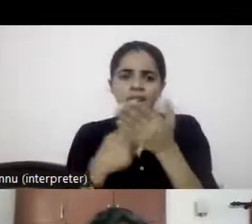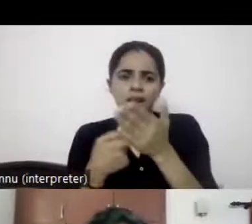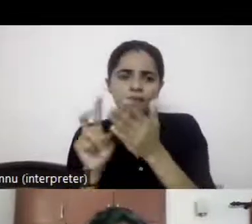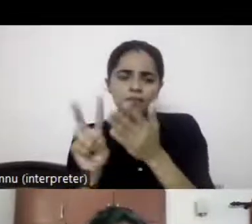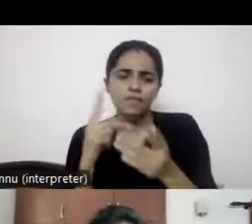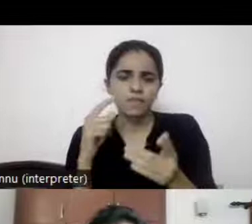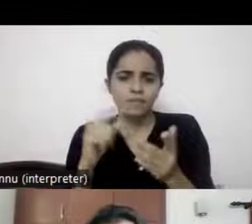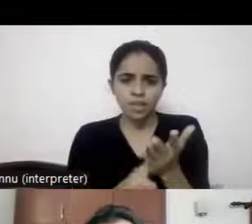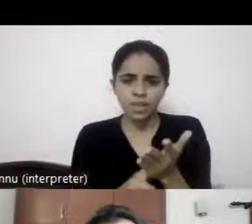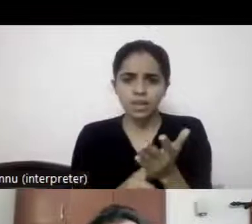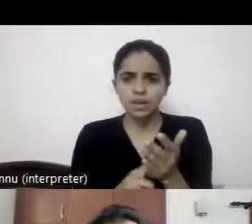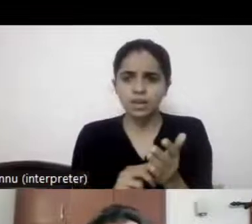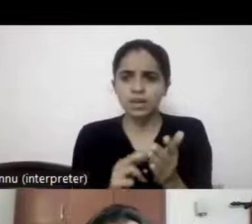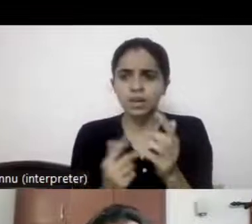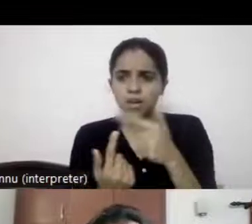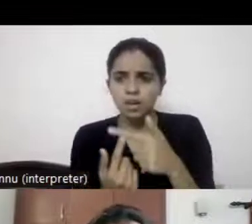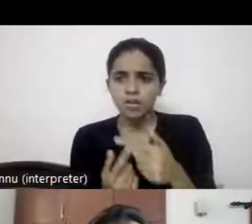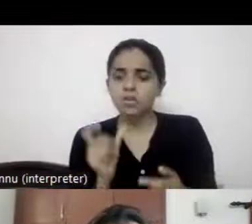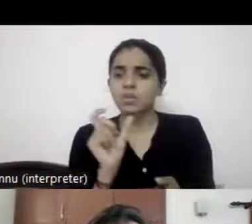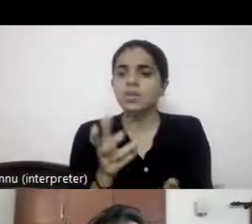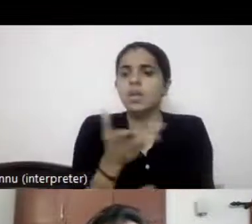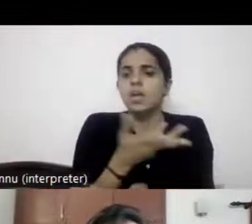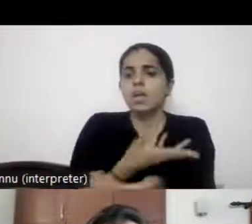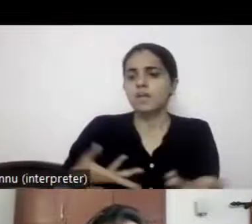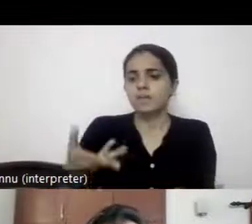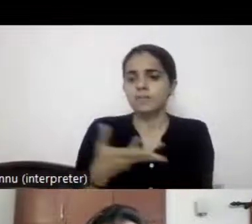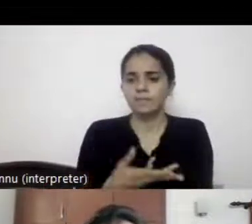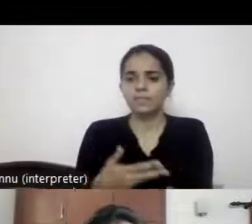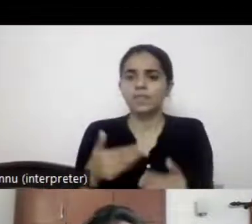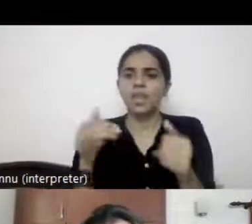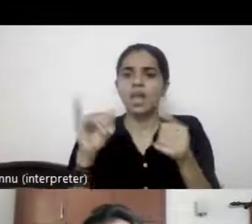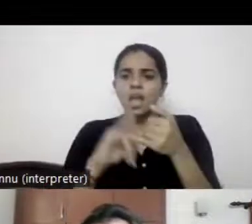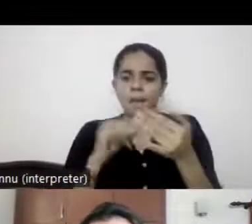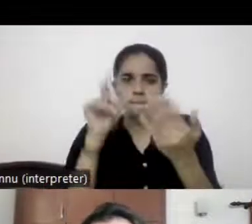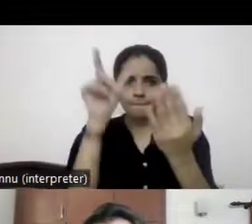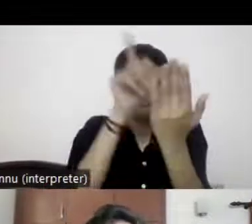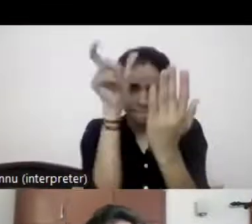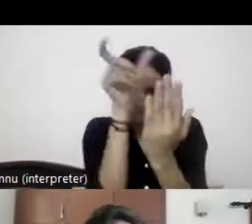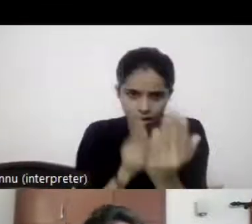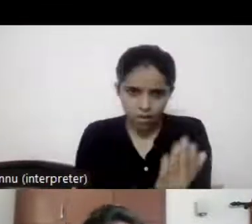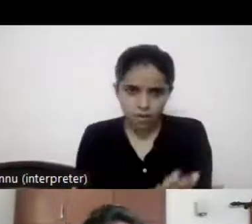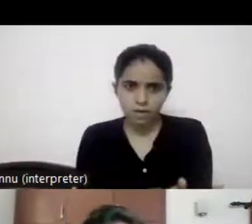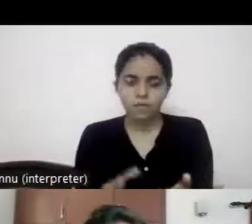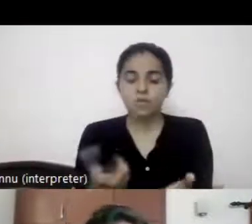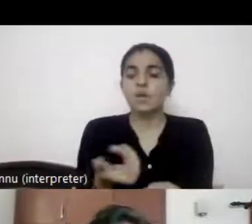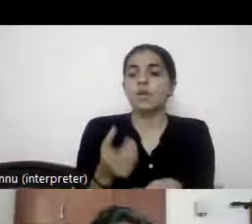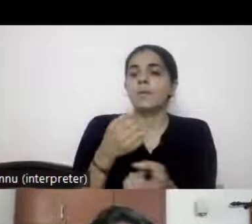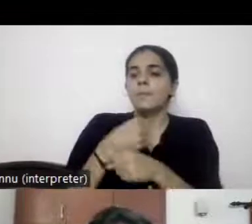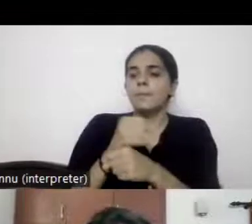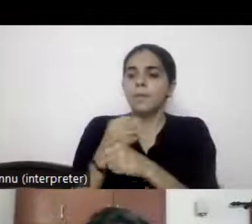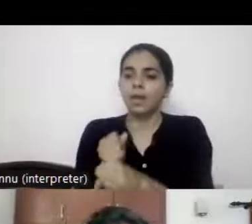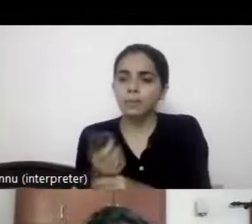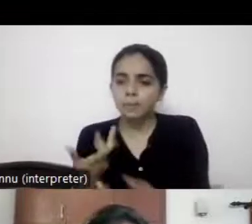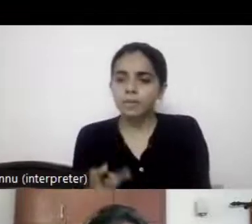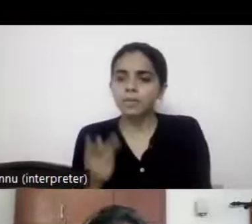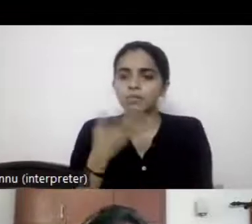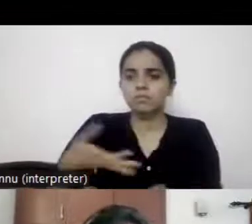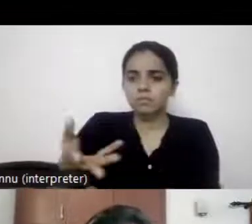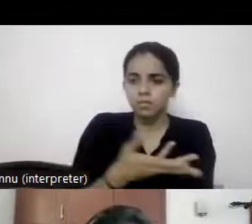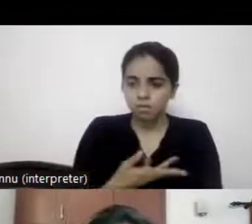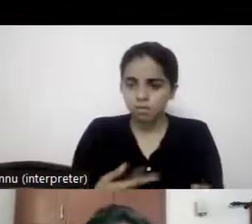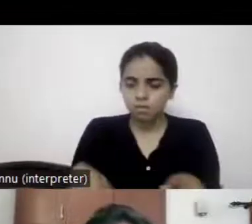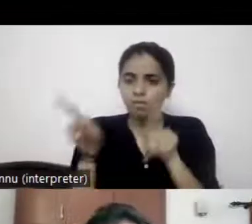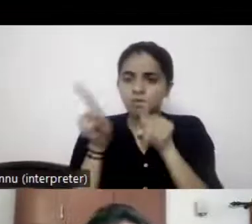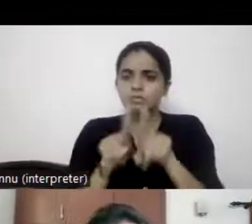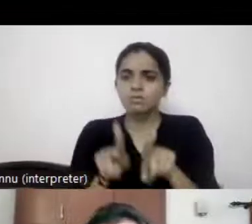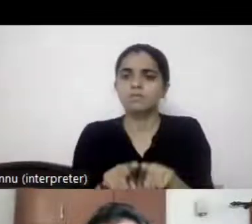This is something that he talks about in his essay on the bell curve, constructing normalcy. You can go and